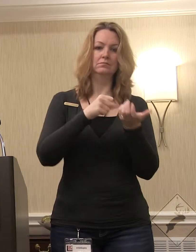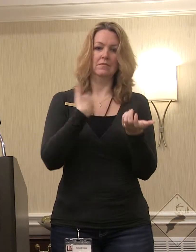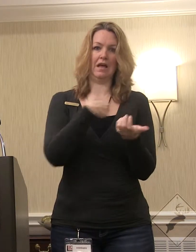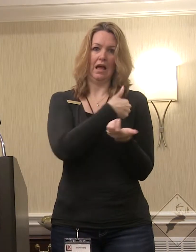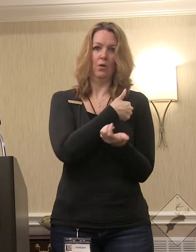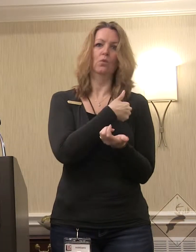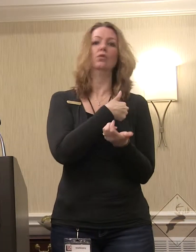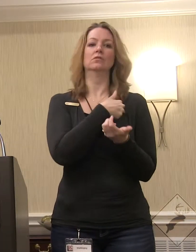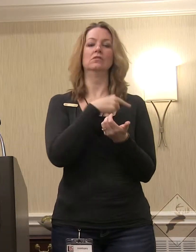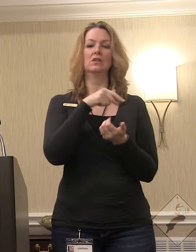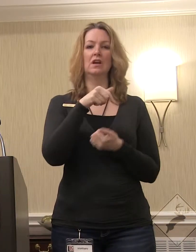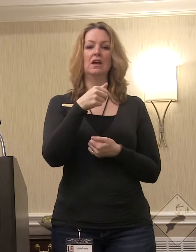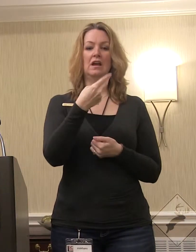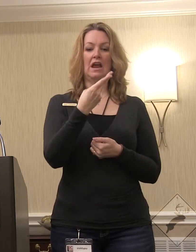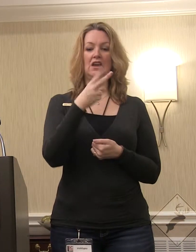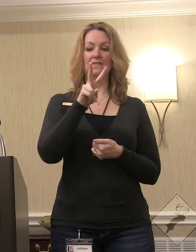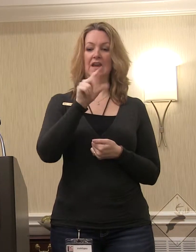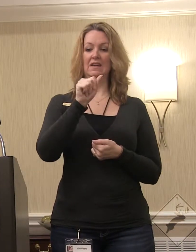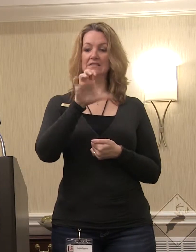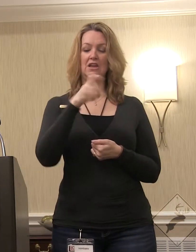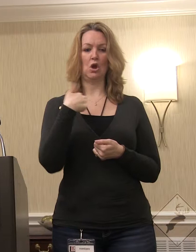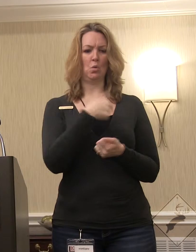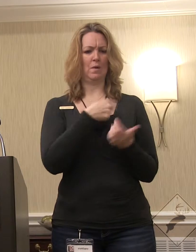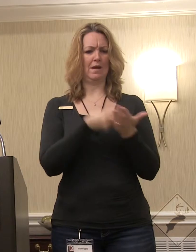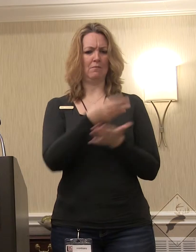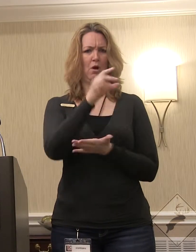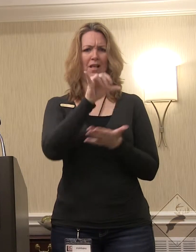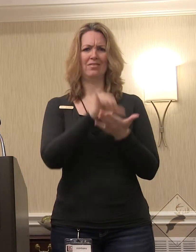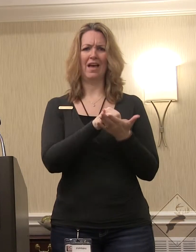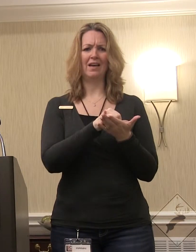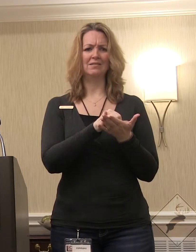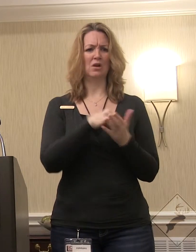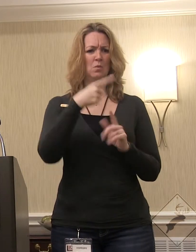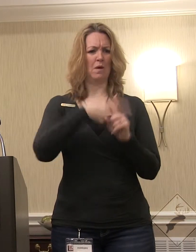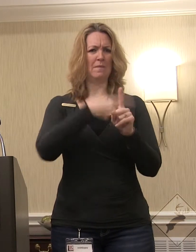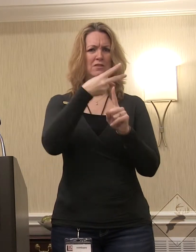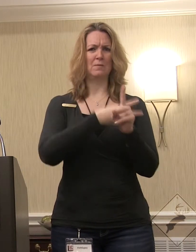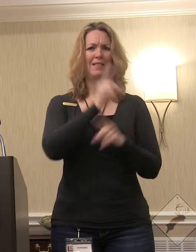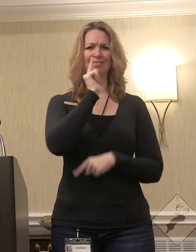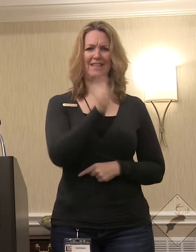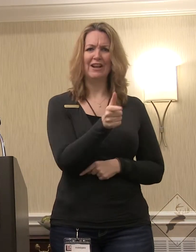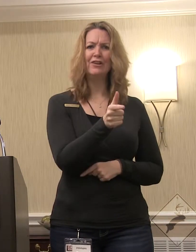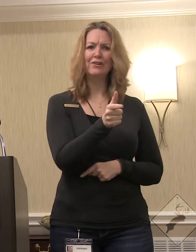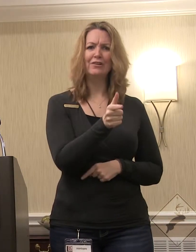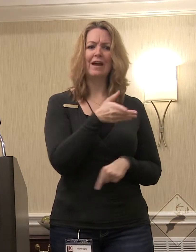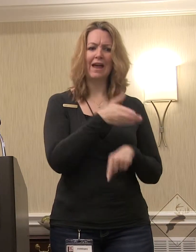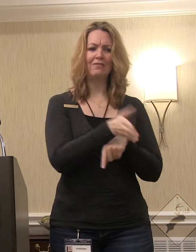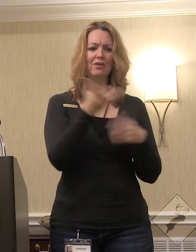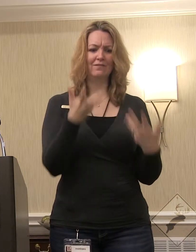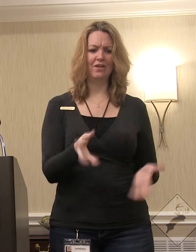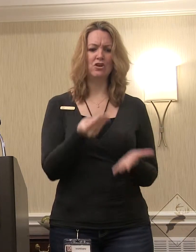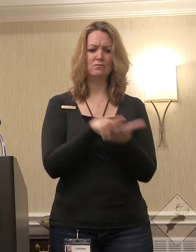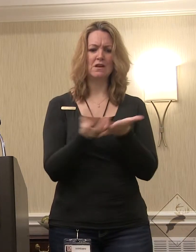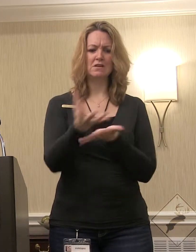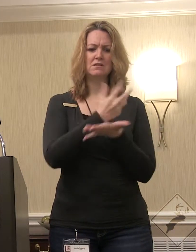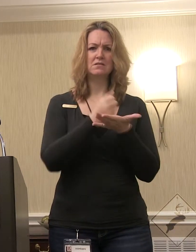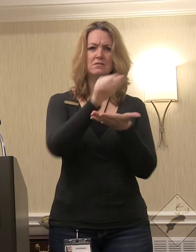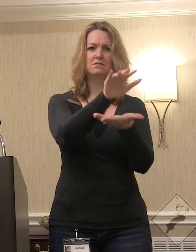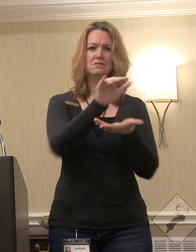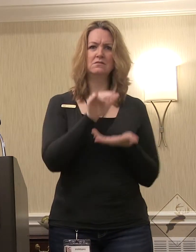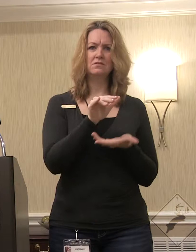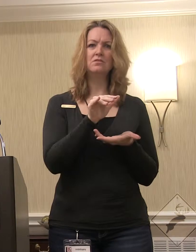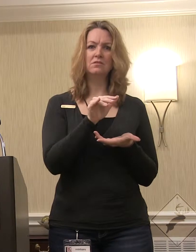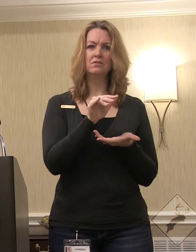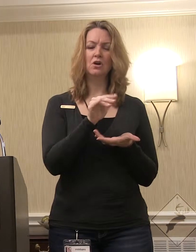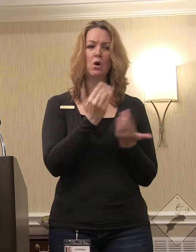space. We bought that unit within a month or so of actually raising the money.